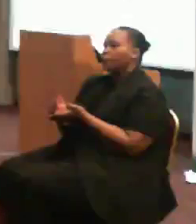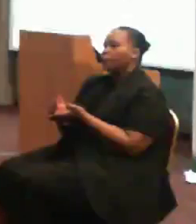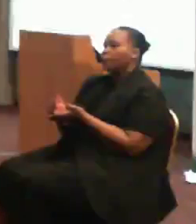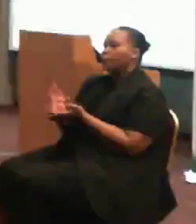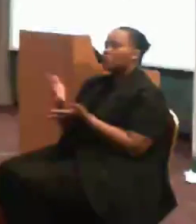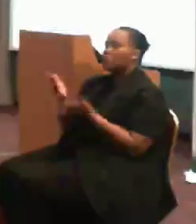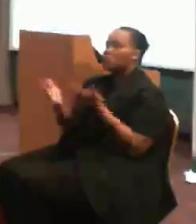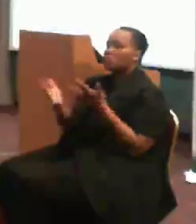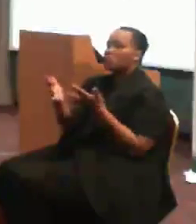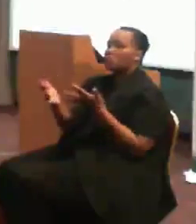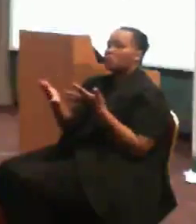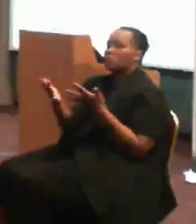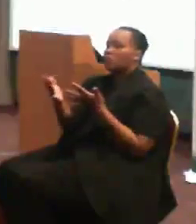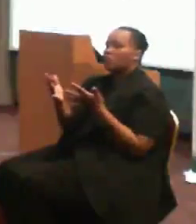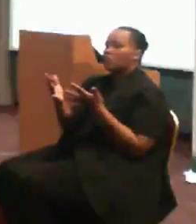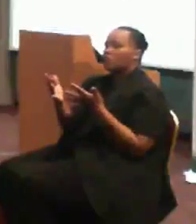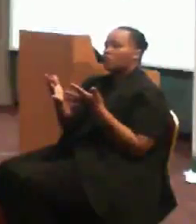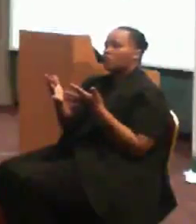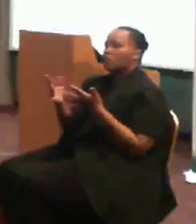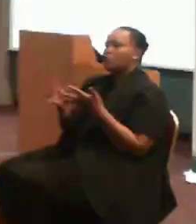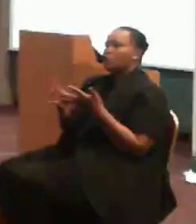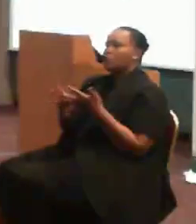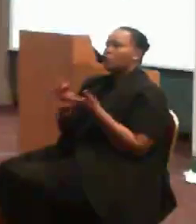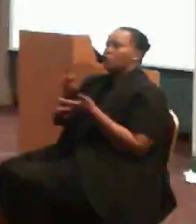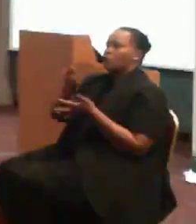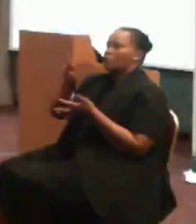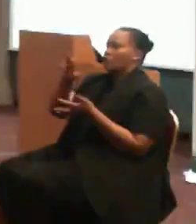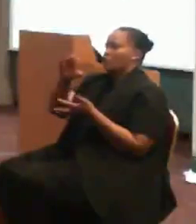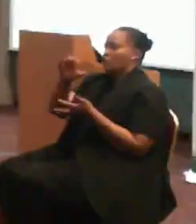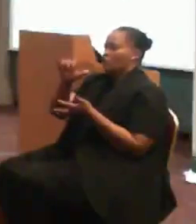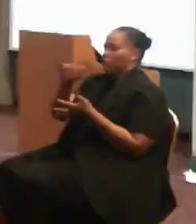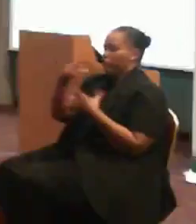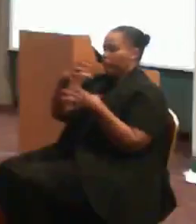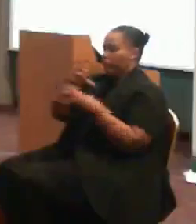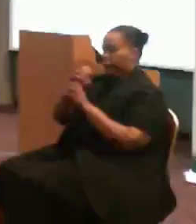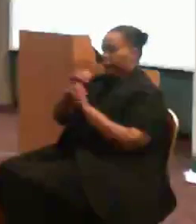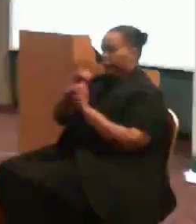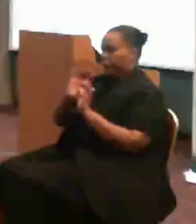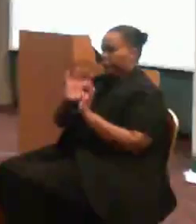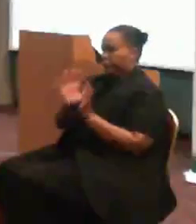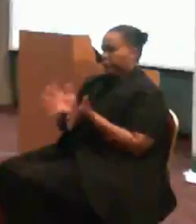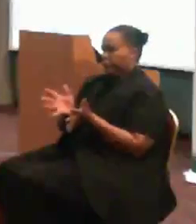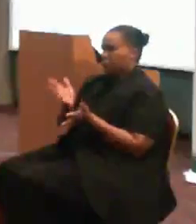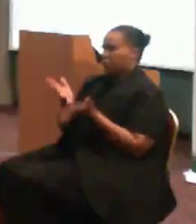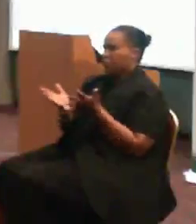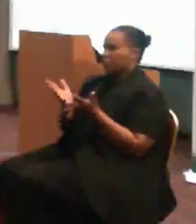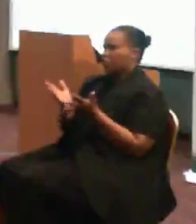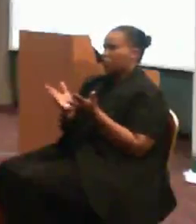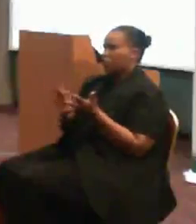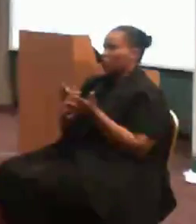maybe are asked just on the RCA. Perhaps we can start with those,